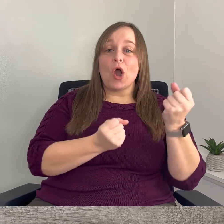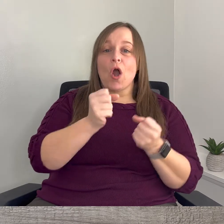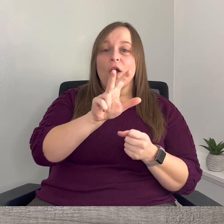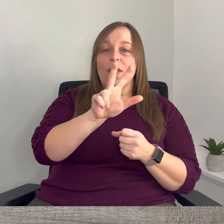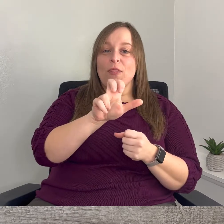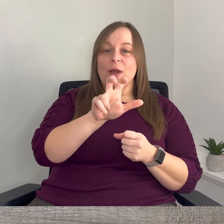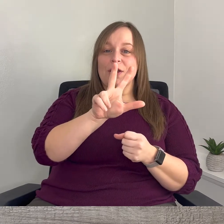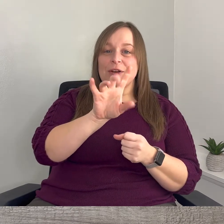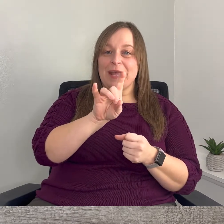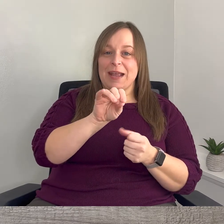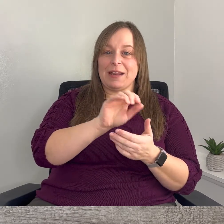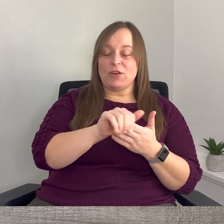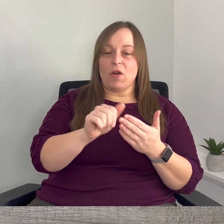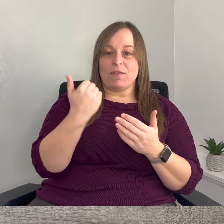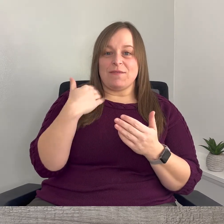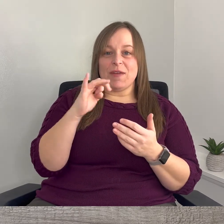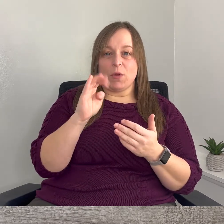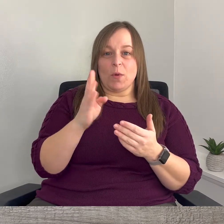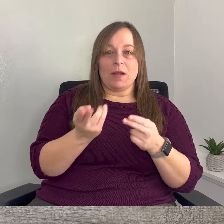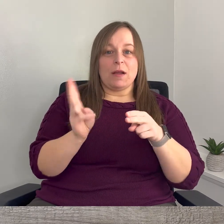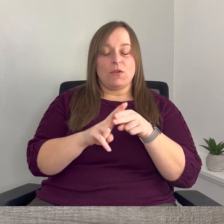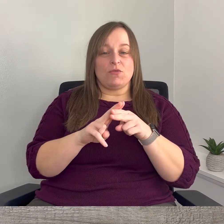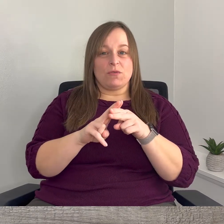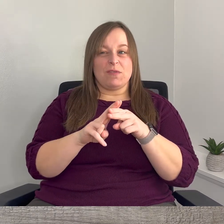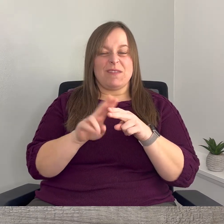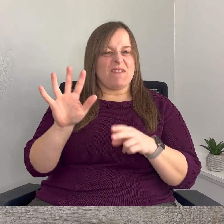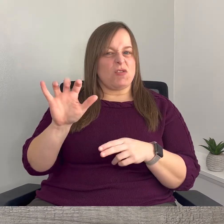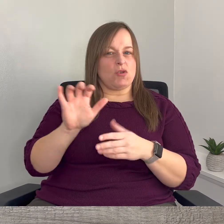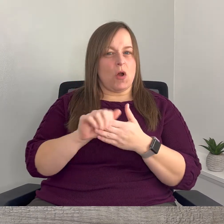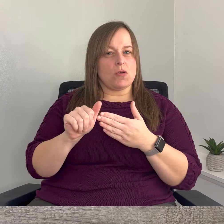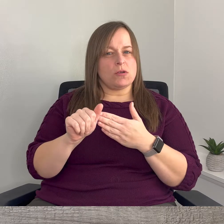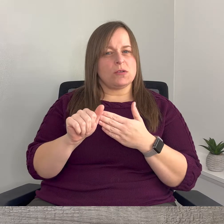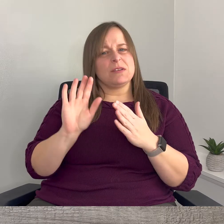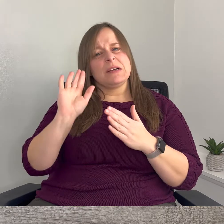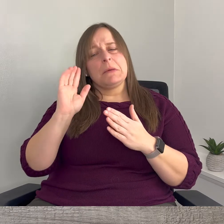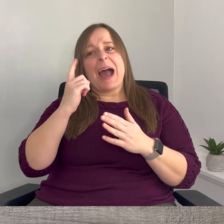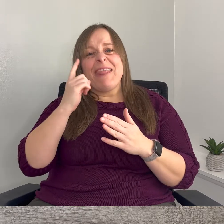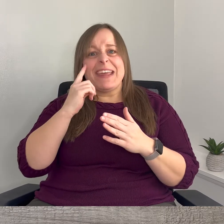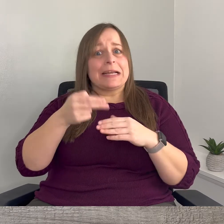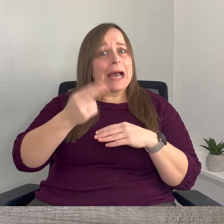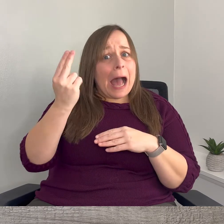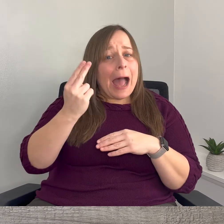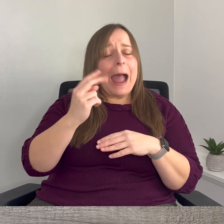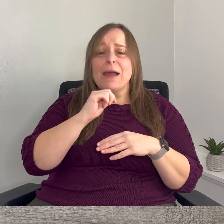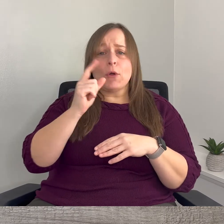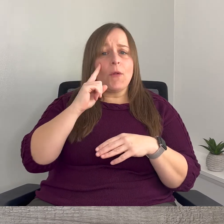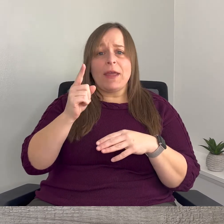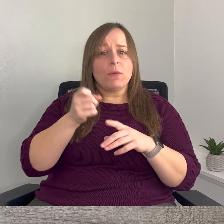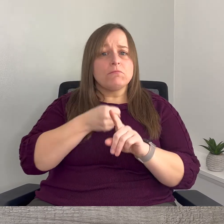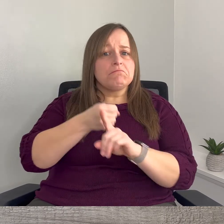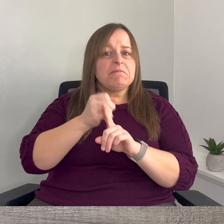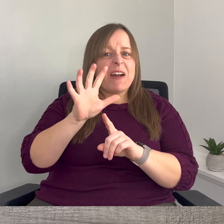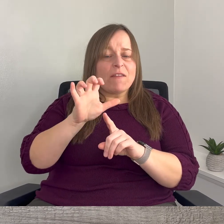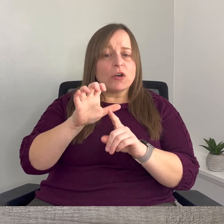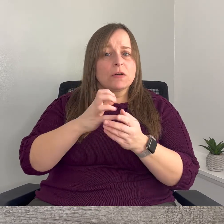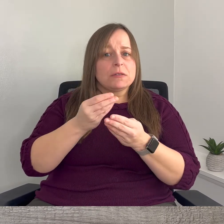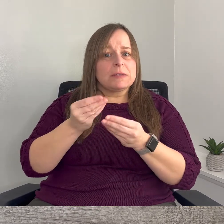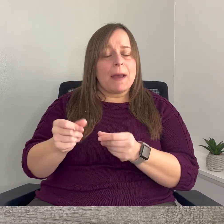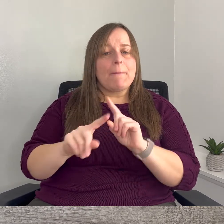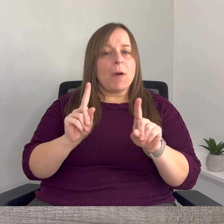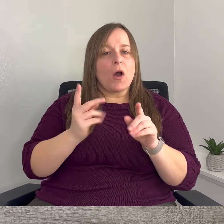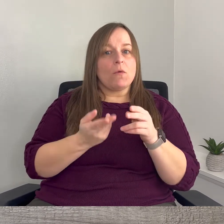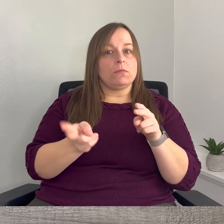Car, $380 we had in February. I'm upping it to $500, which I think is a little high. I don't think we'll go to